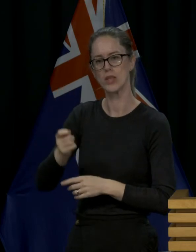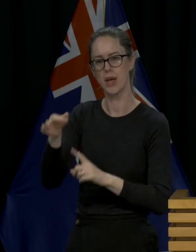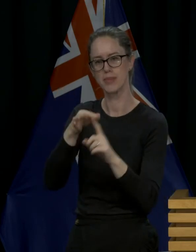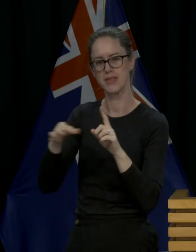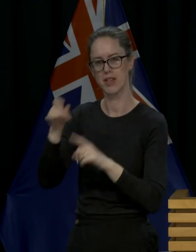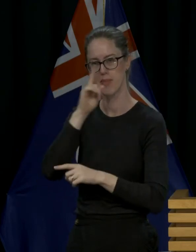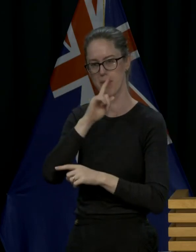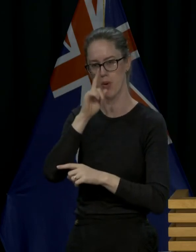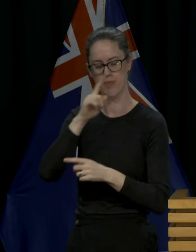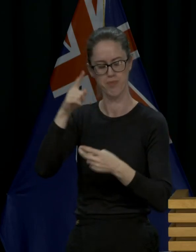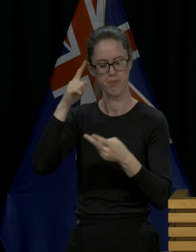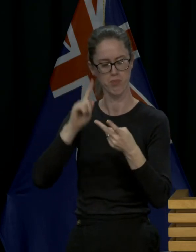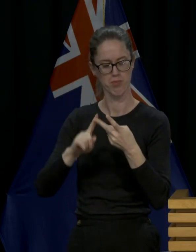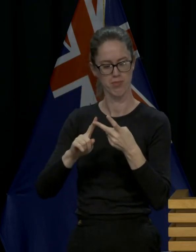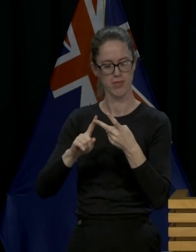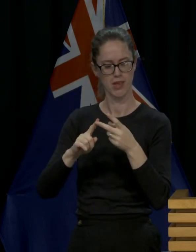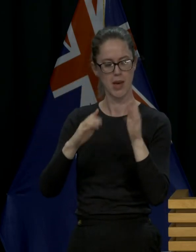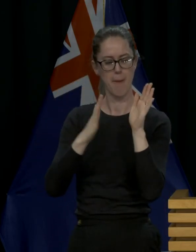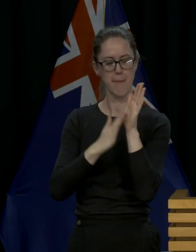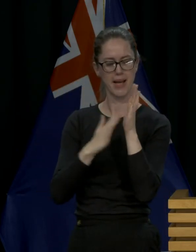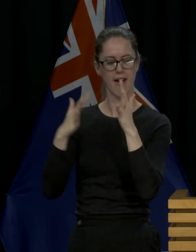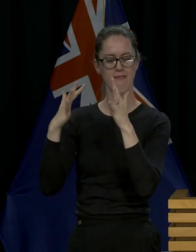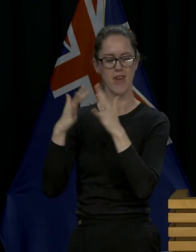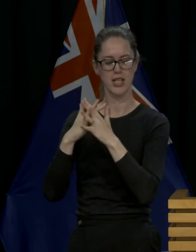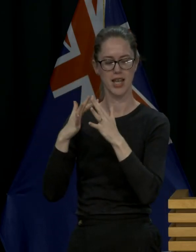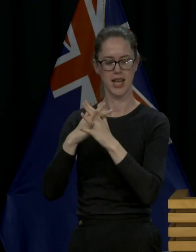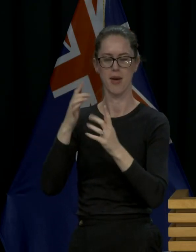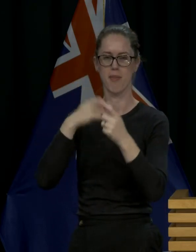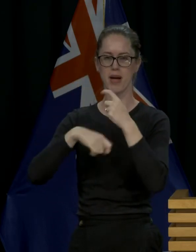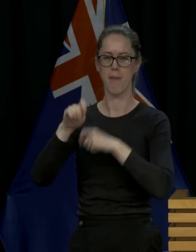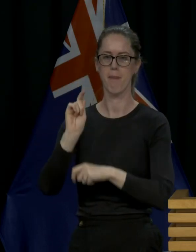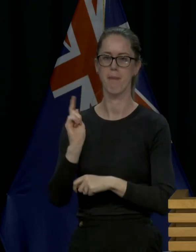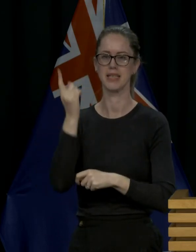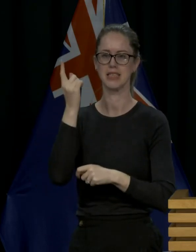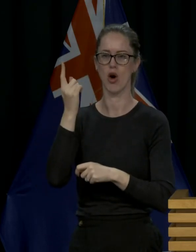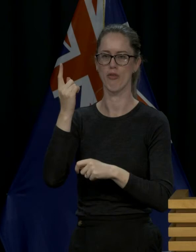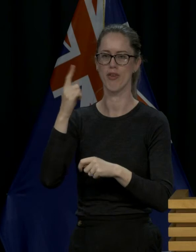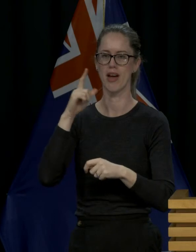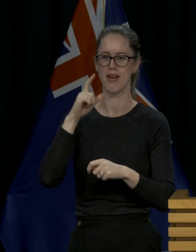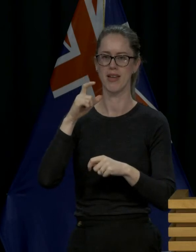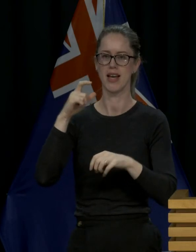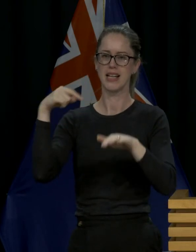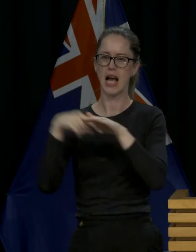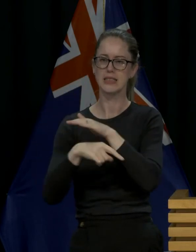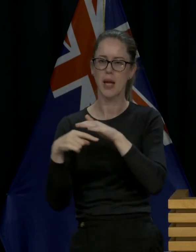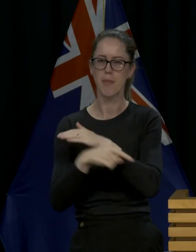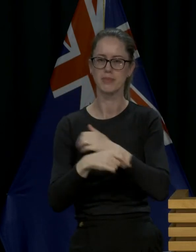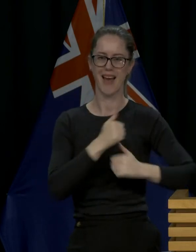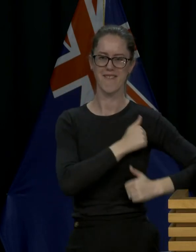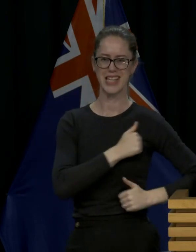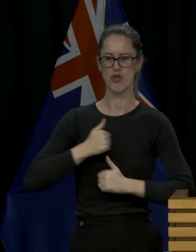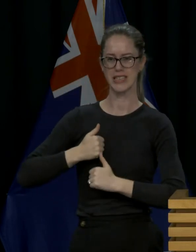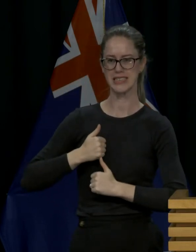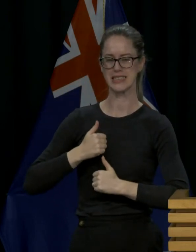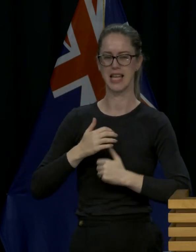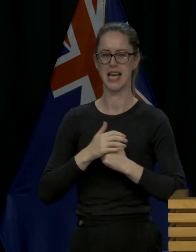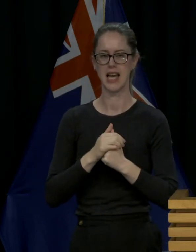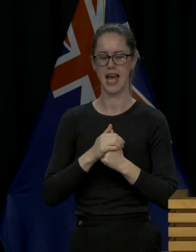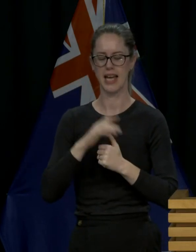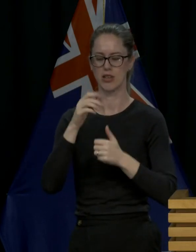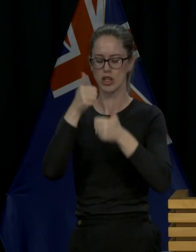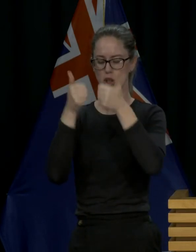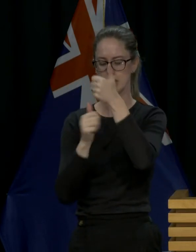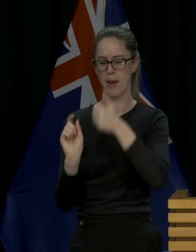Peoples. Mika Whaitiri returns to the Executive as Minister of Customs, Veterans, and picks up the position of